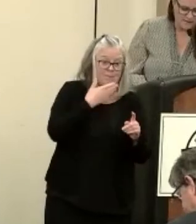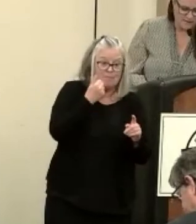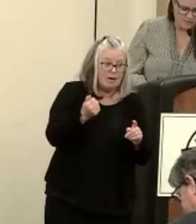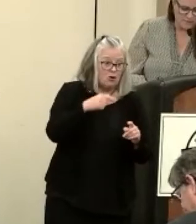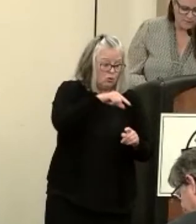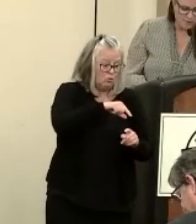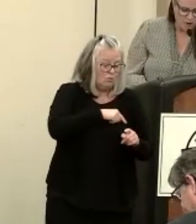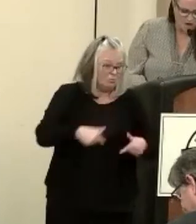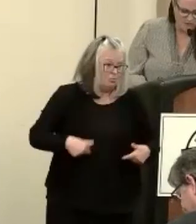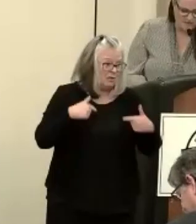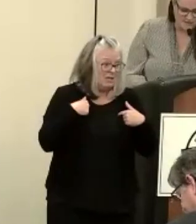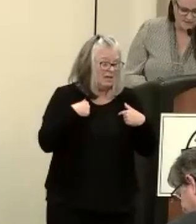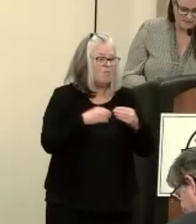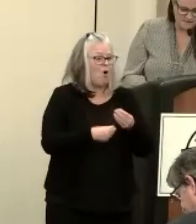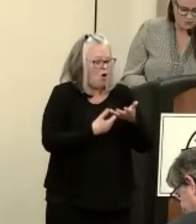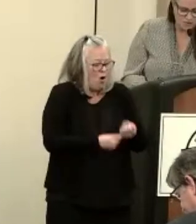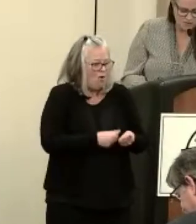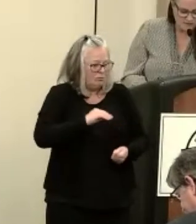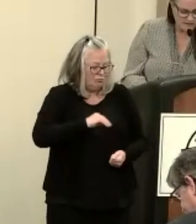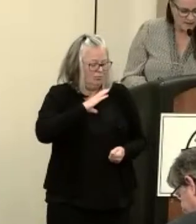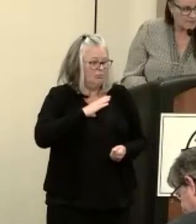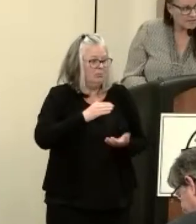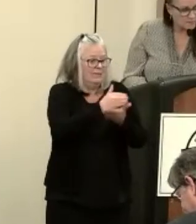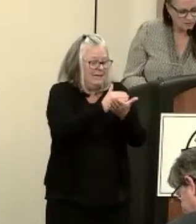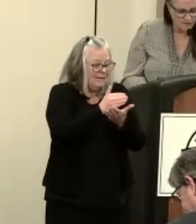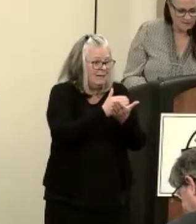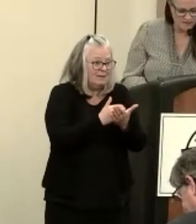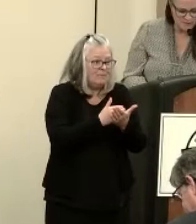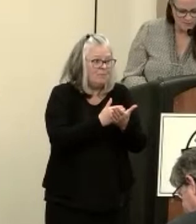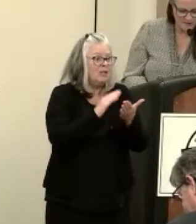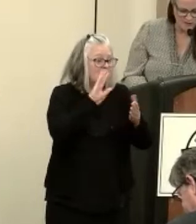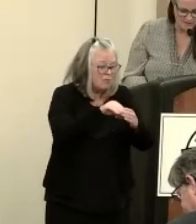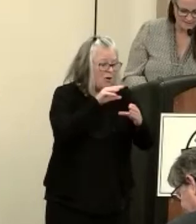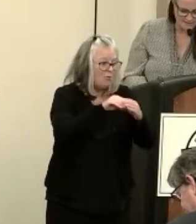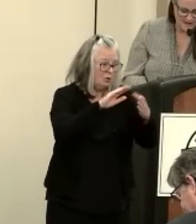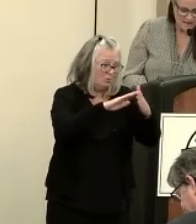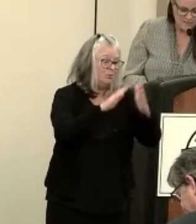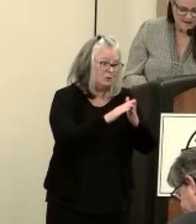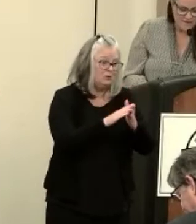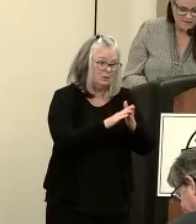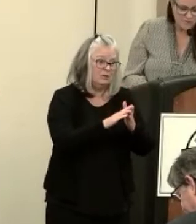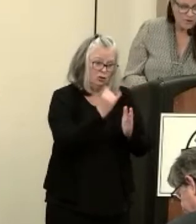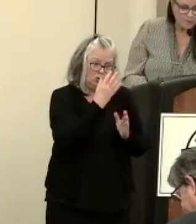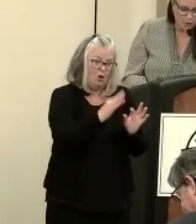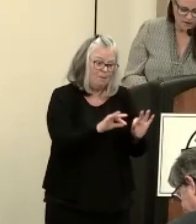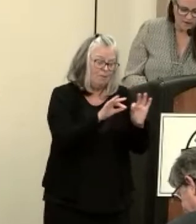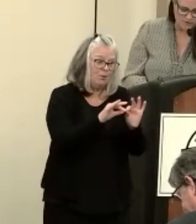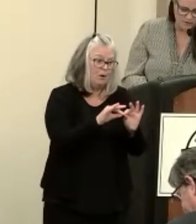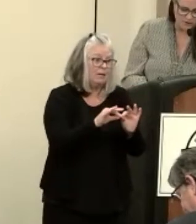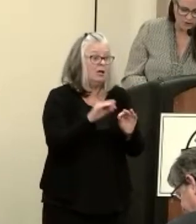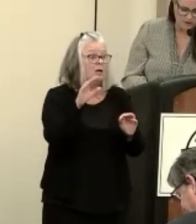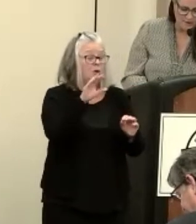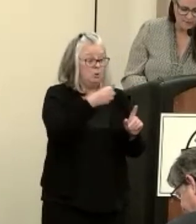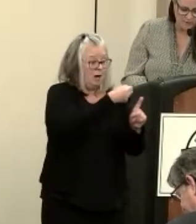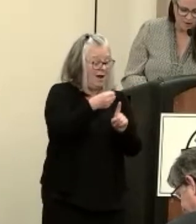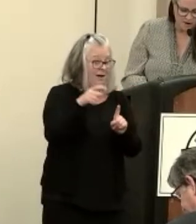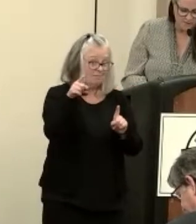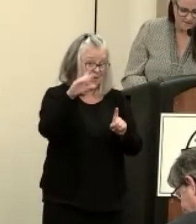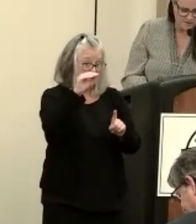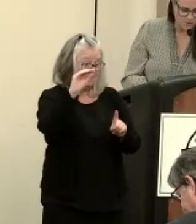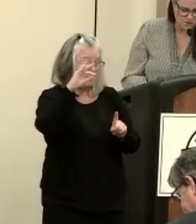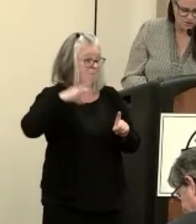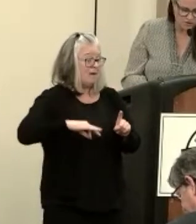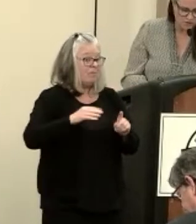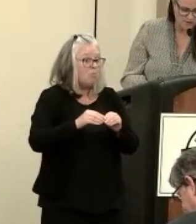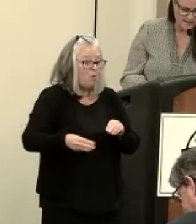with improved confidence, a source of income, and community participation. The benefits for employers include improved